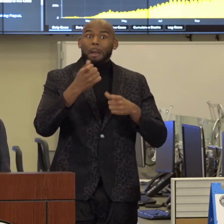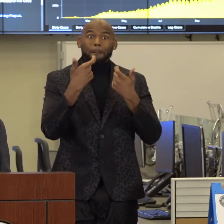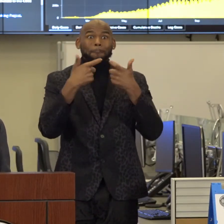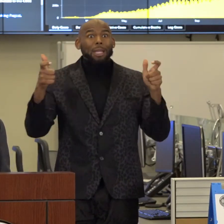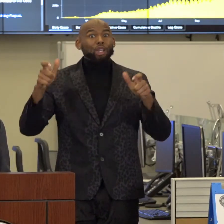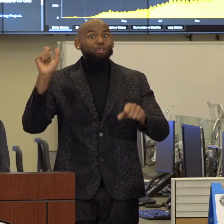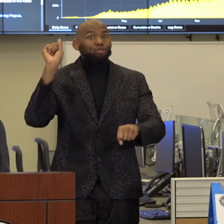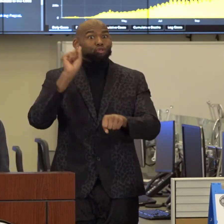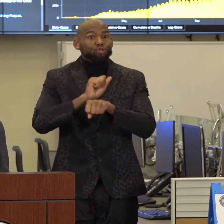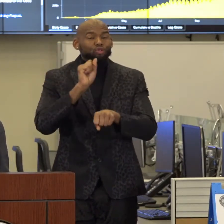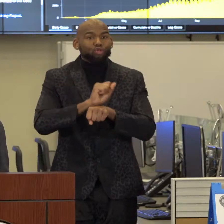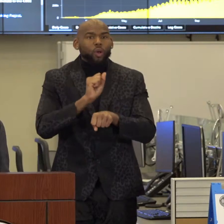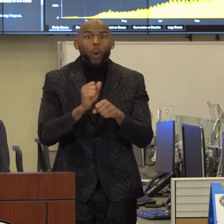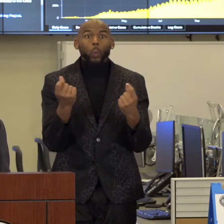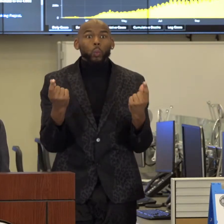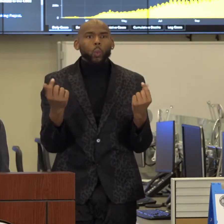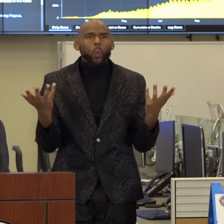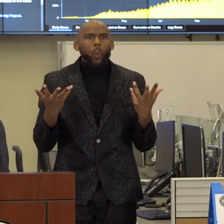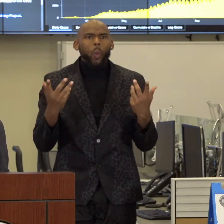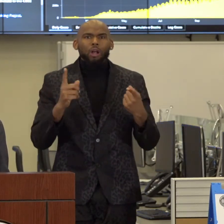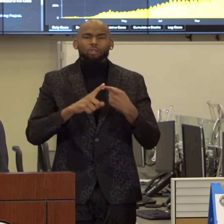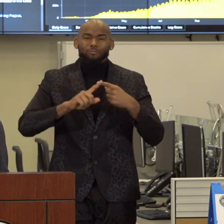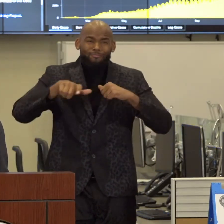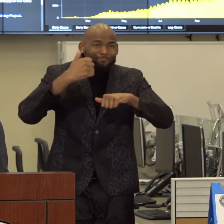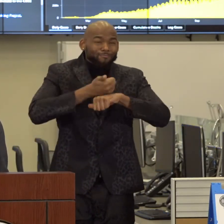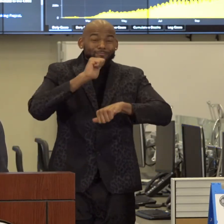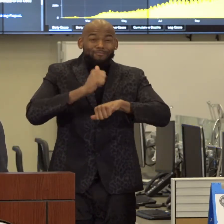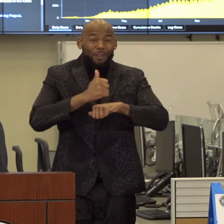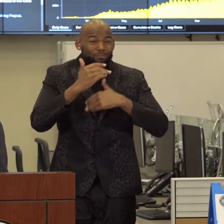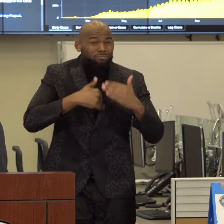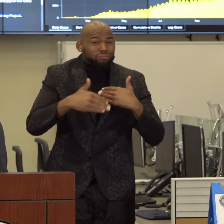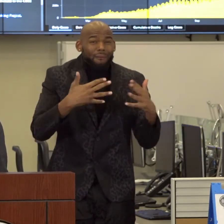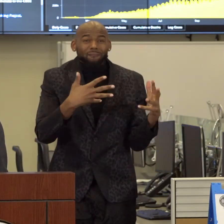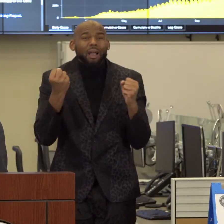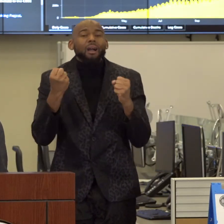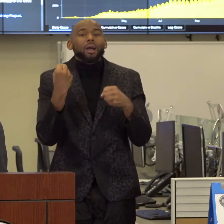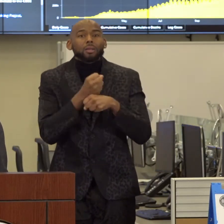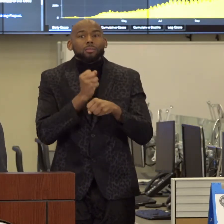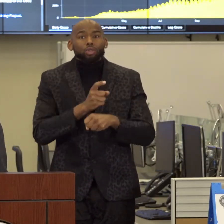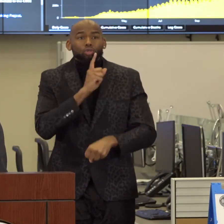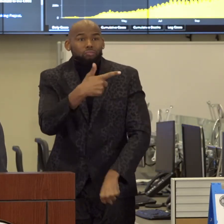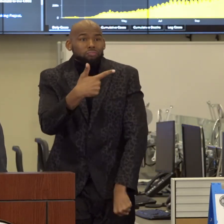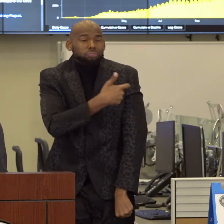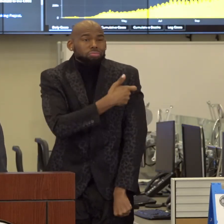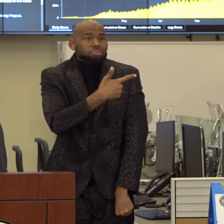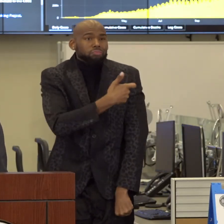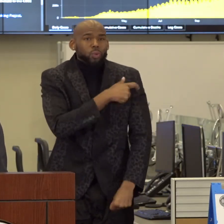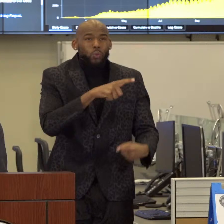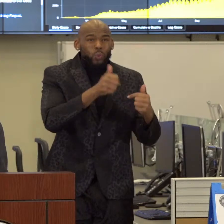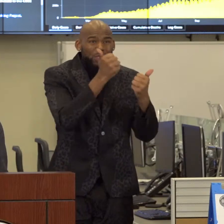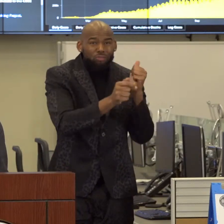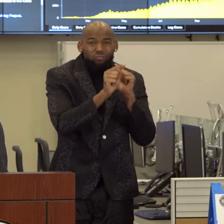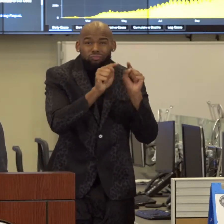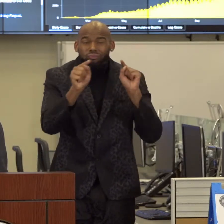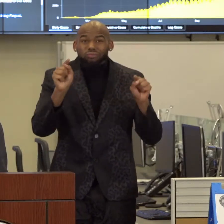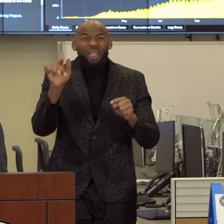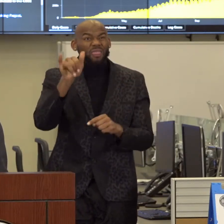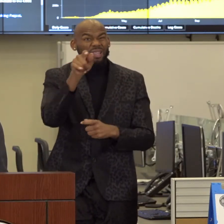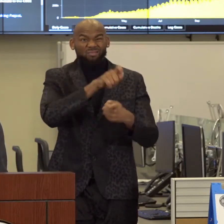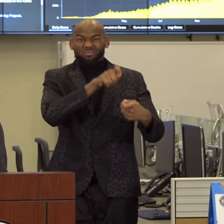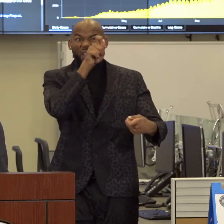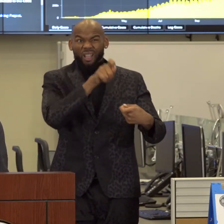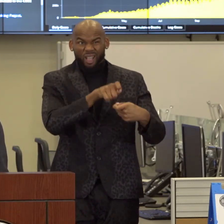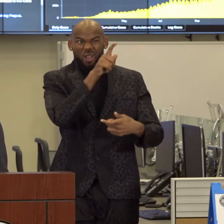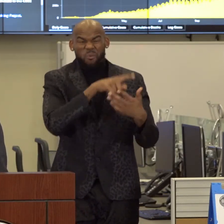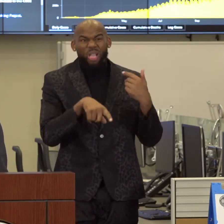task was to ramp up quickly to ensure that we were able to get vaccines in arms, and I have to tell you that that's exactly what they have done, and so